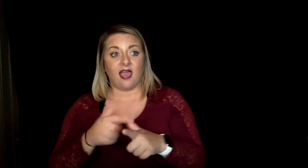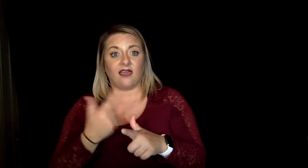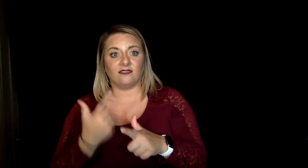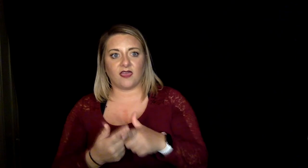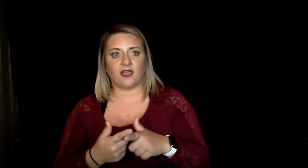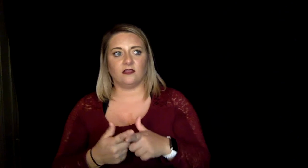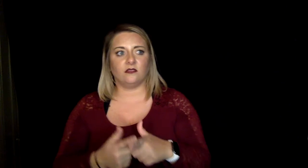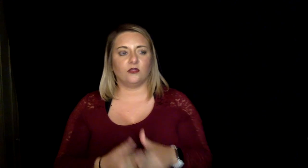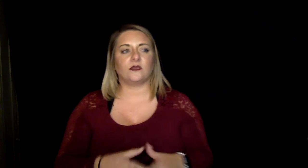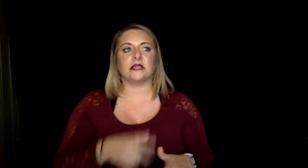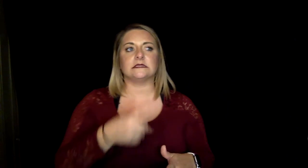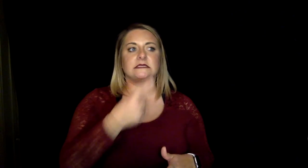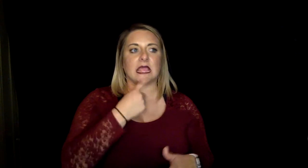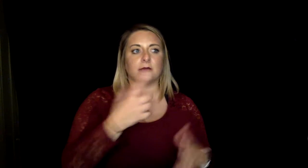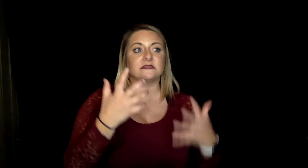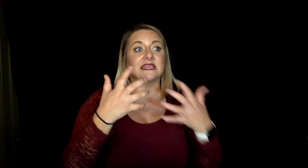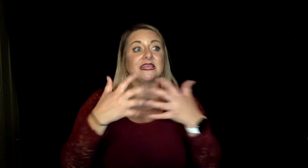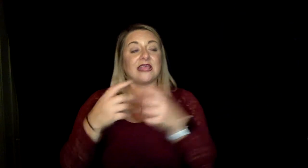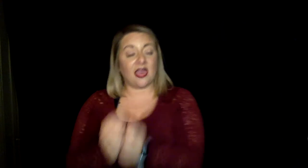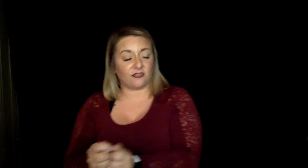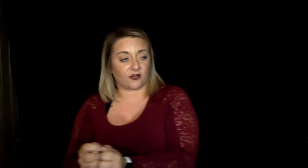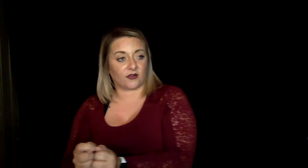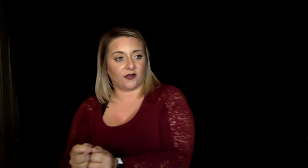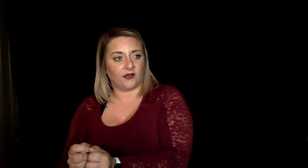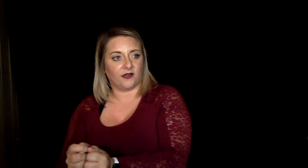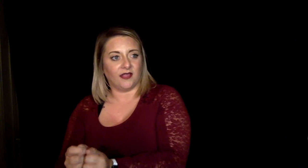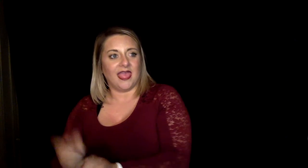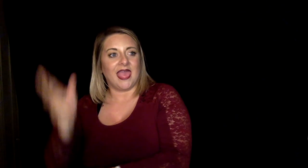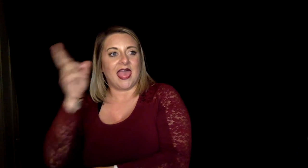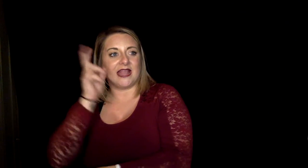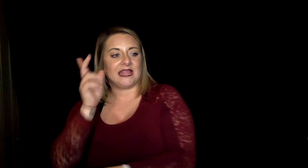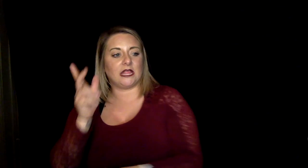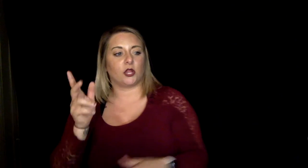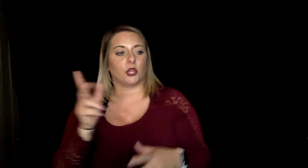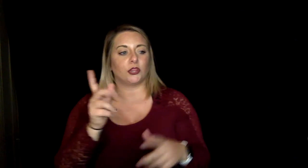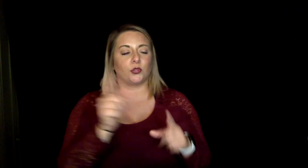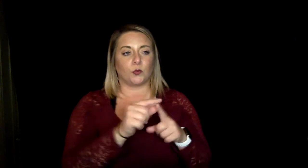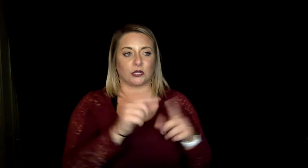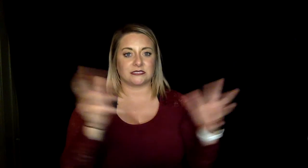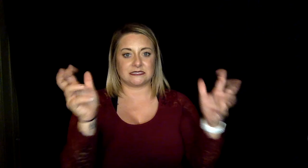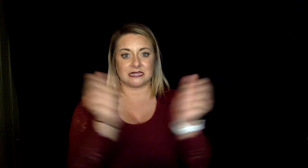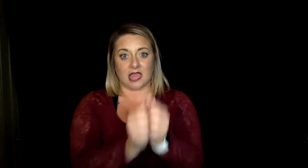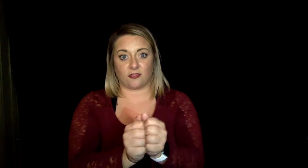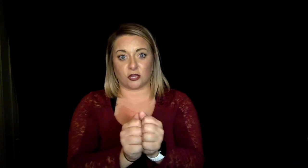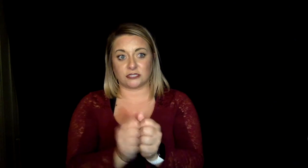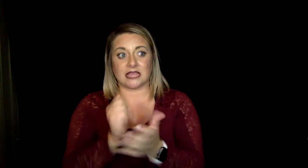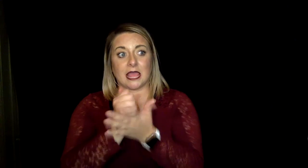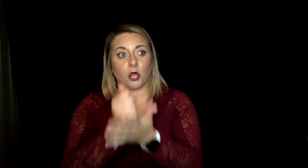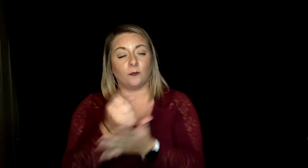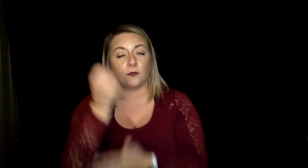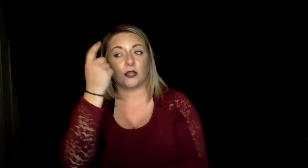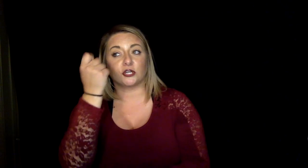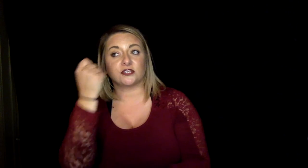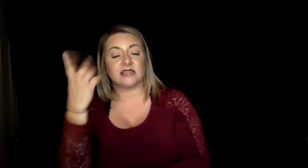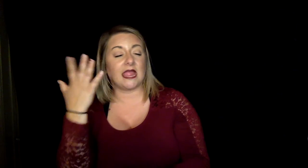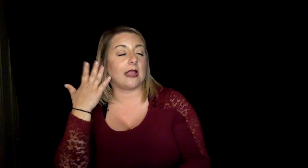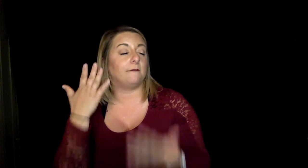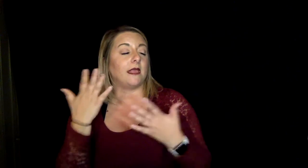And then you can say them together and hear the words together to help you understand